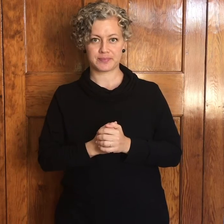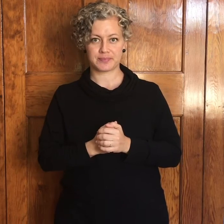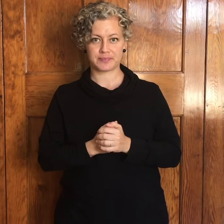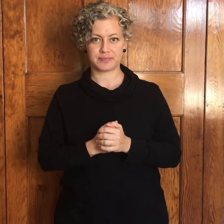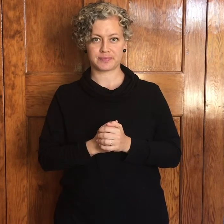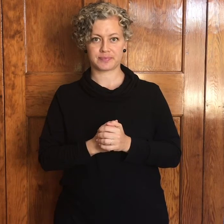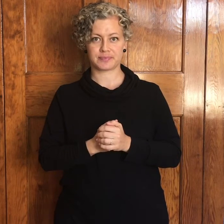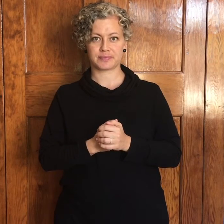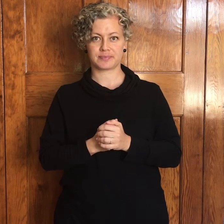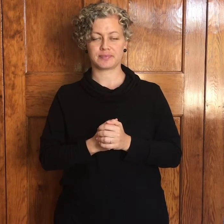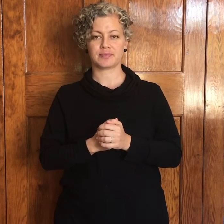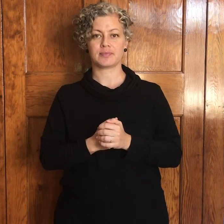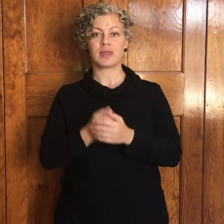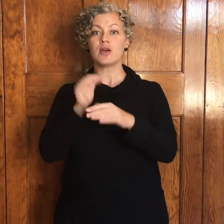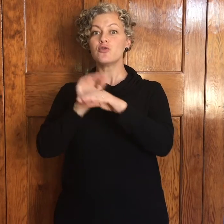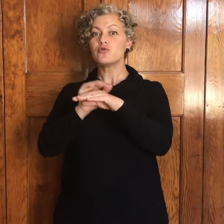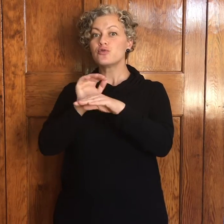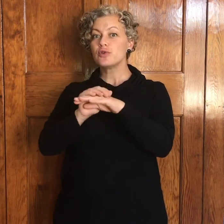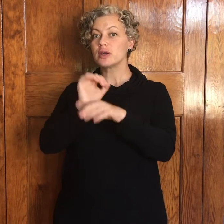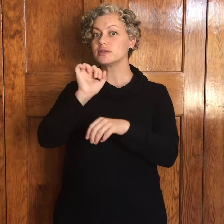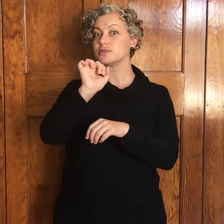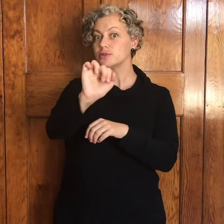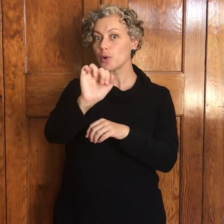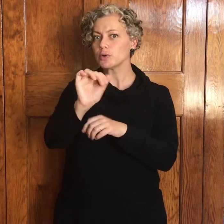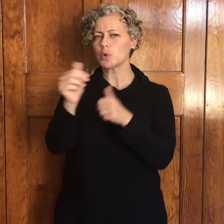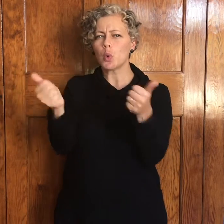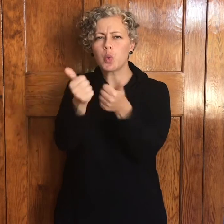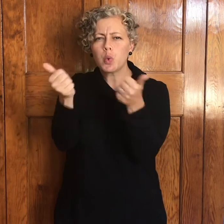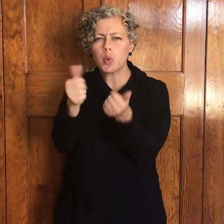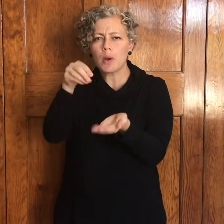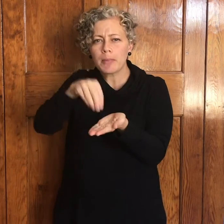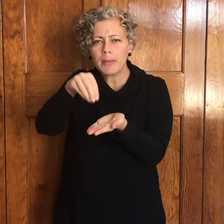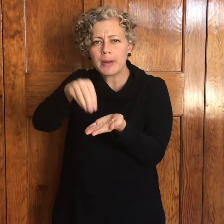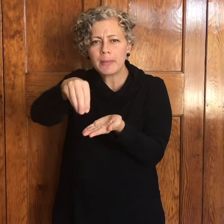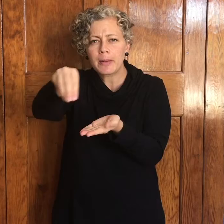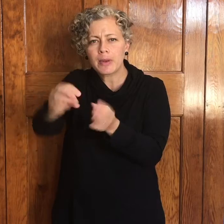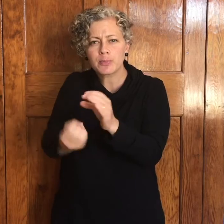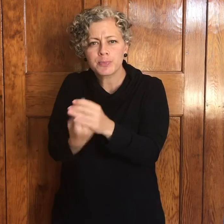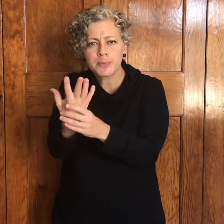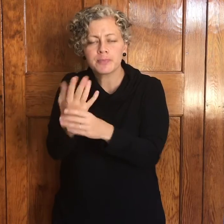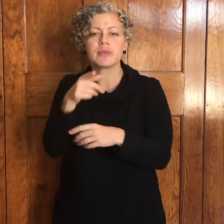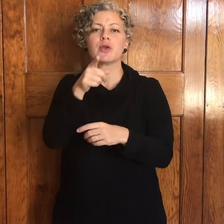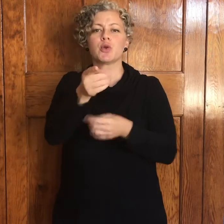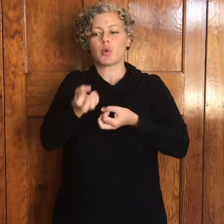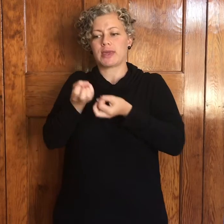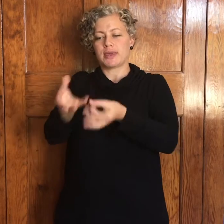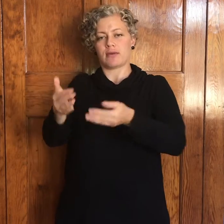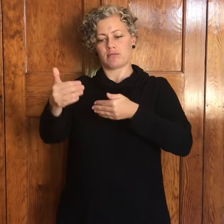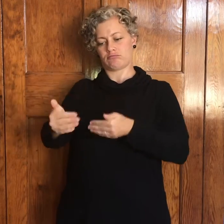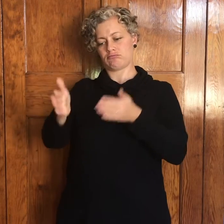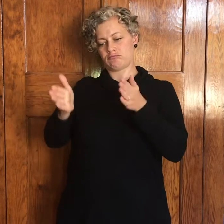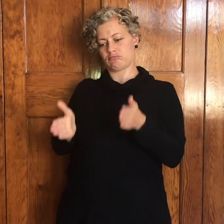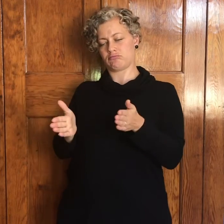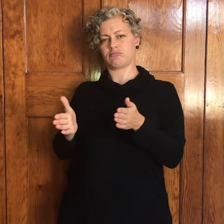For your green-fingered friends, put together a plant starter kit filled with